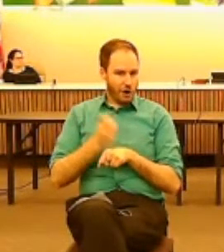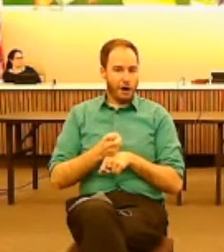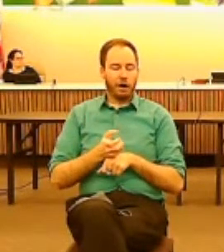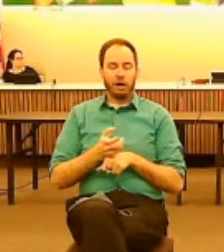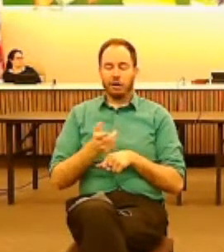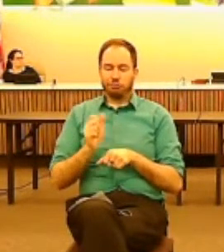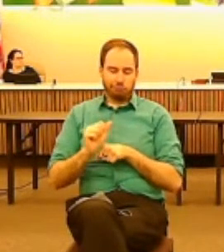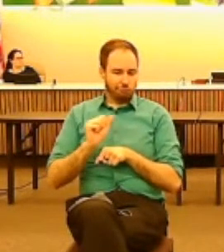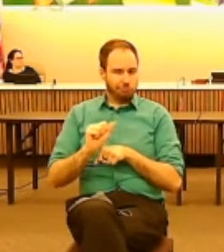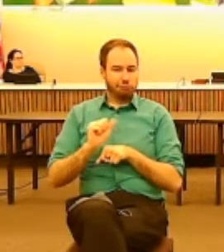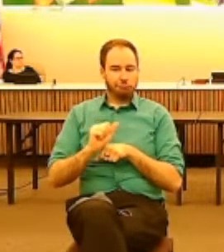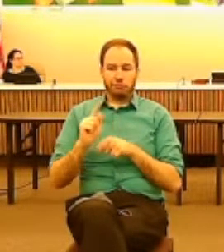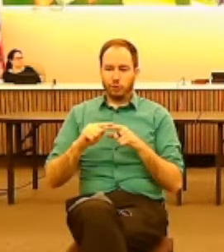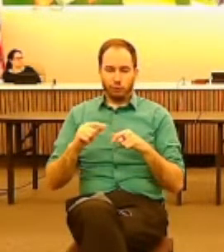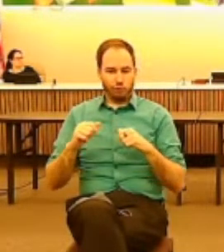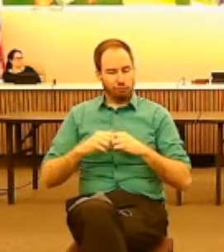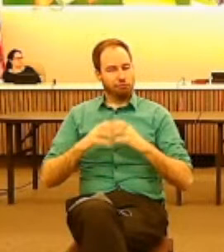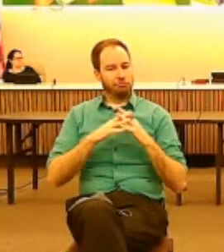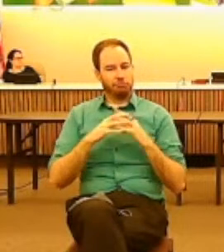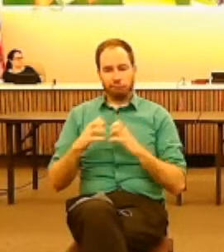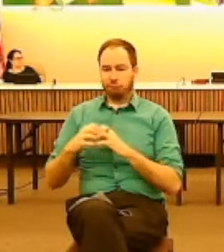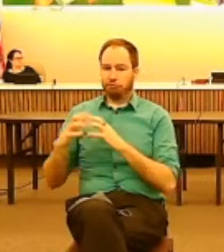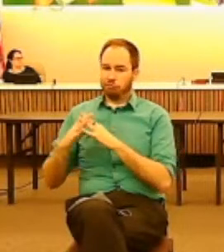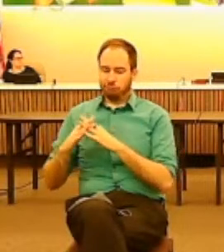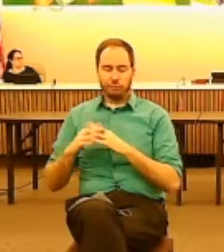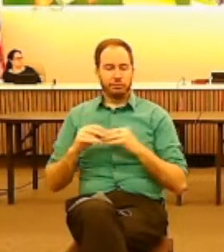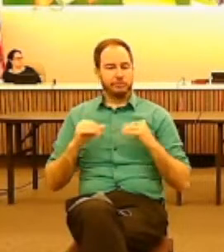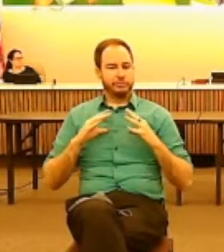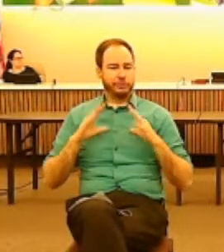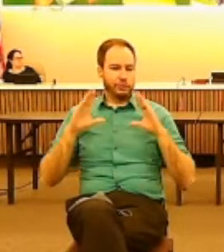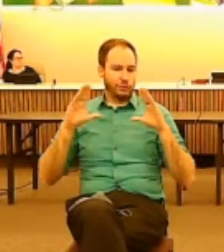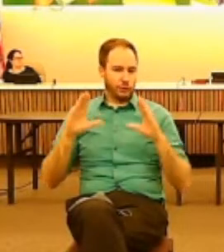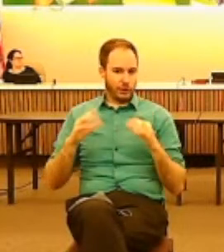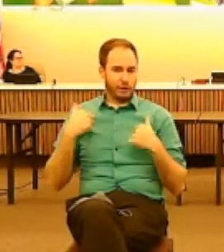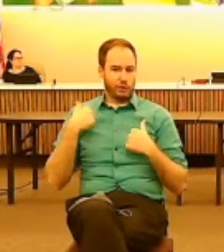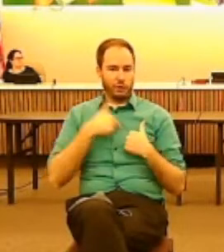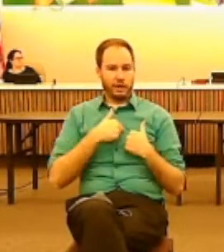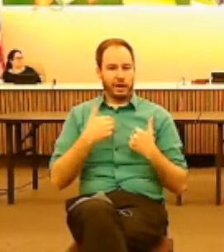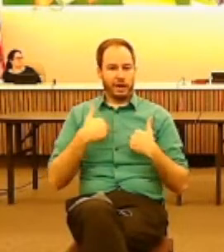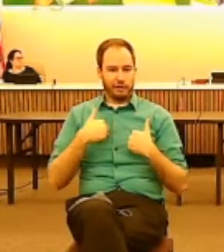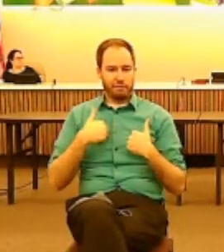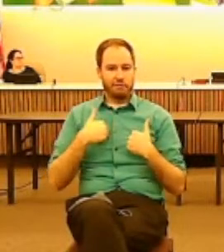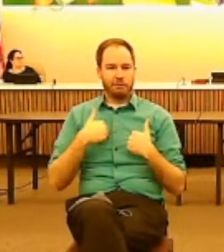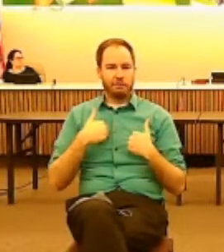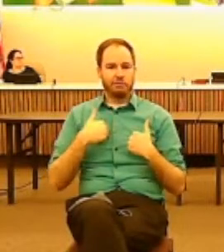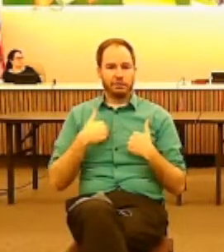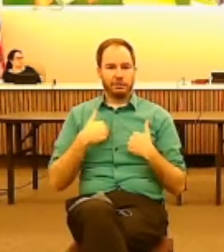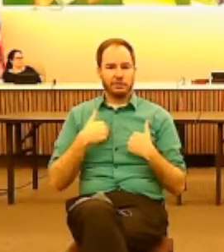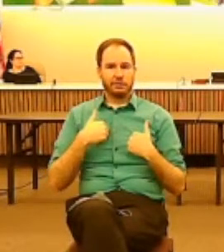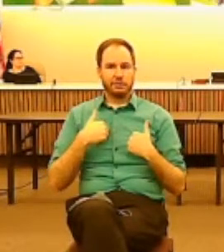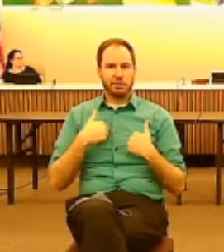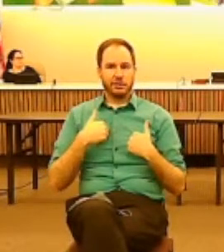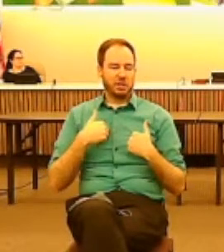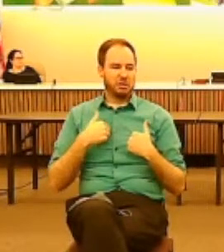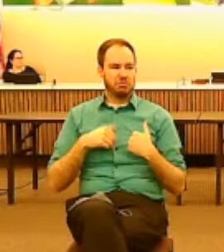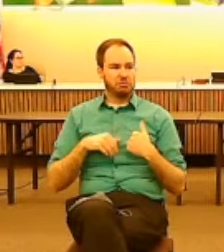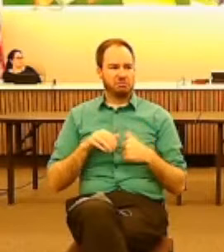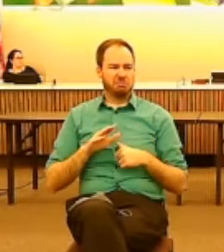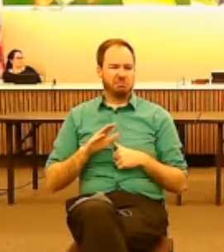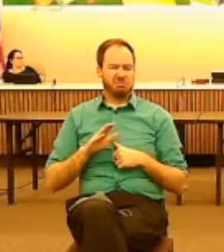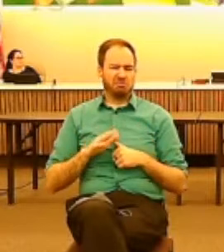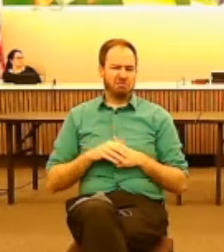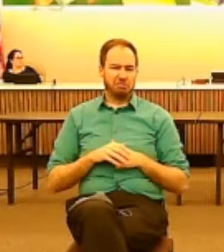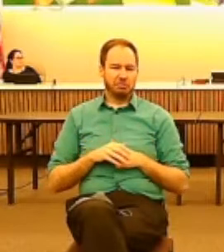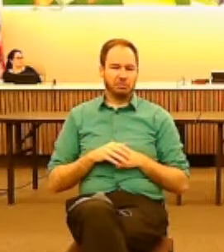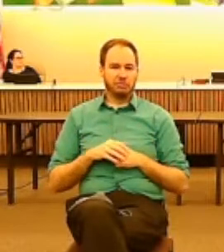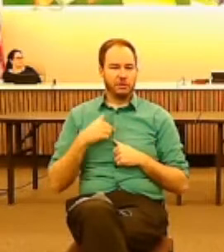to really get this stuff off the ground. So it's great that we have such great residents in our